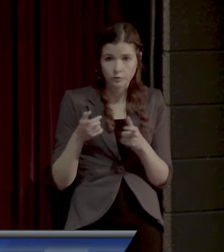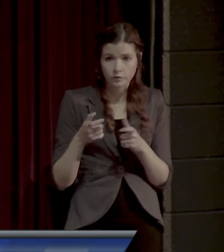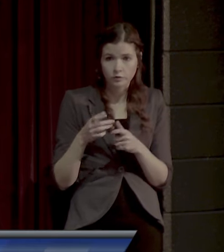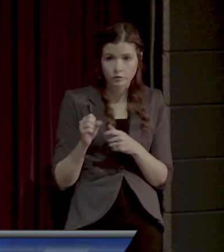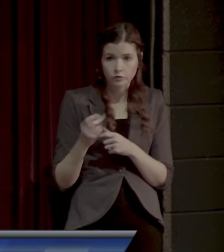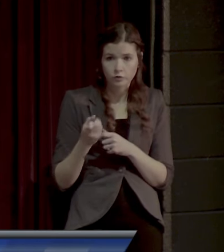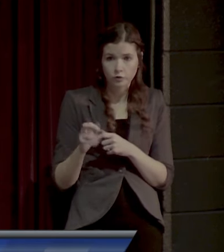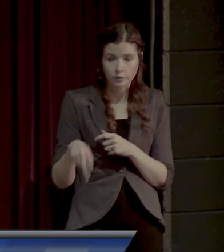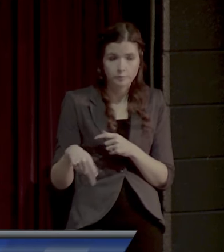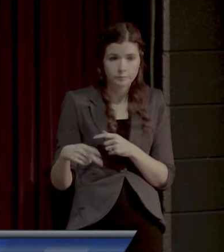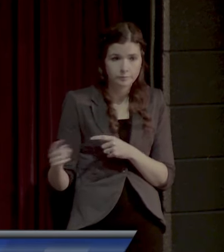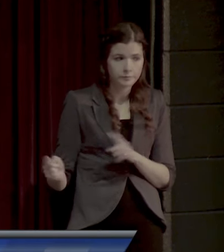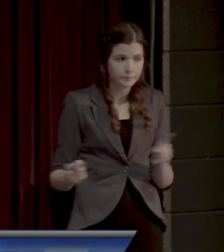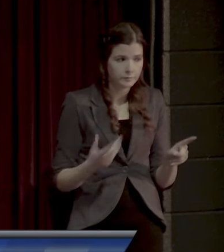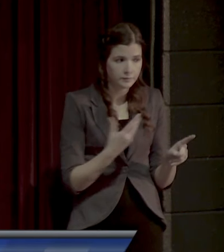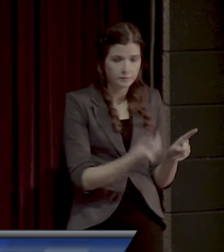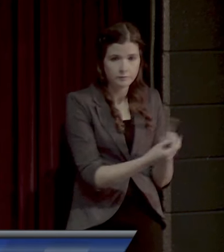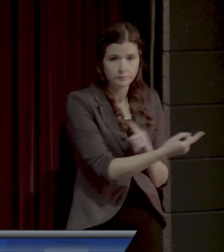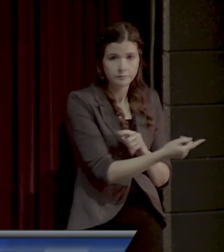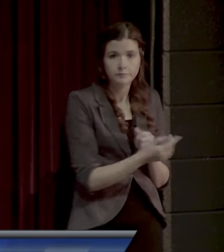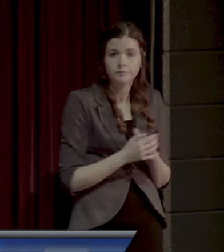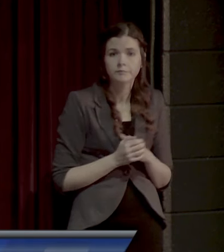and exit over on this side.